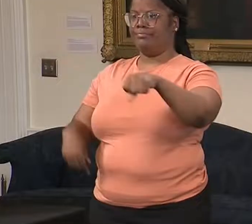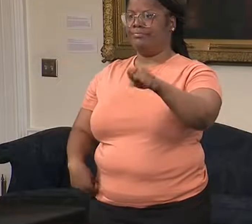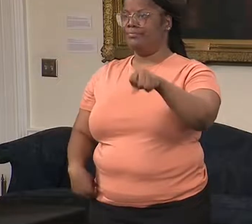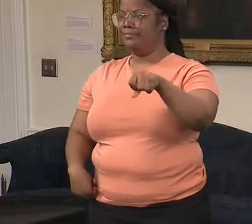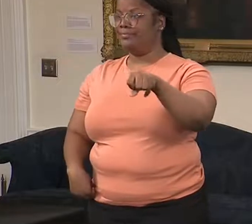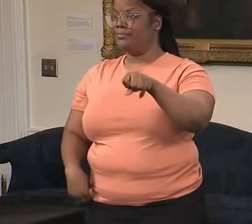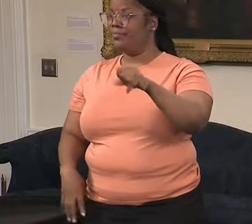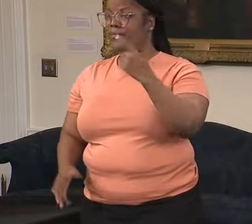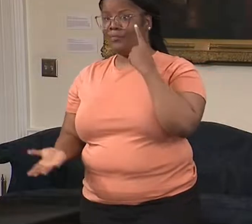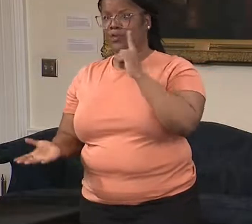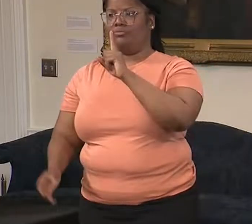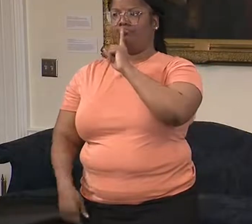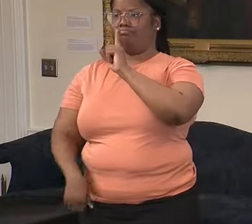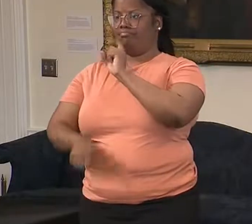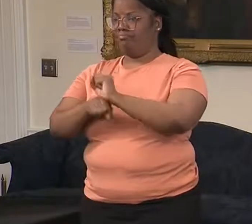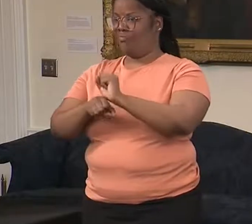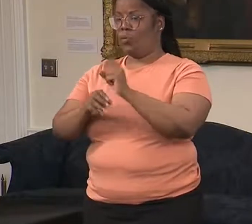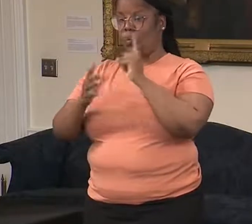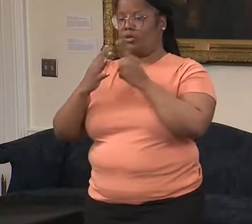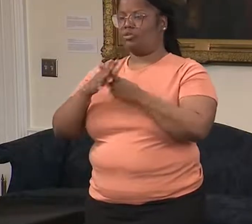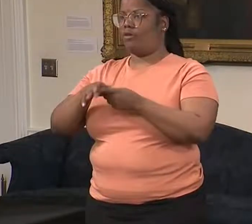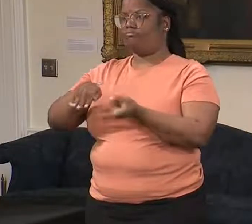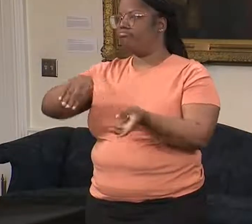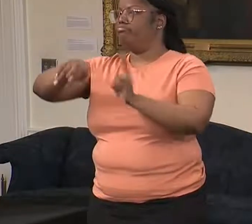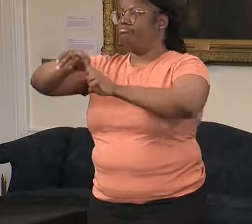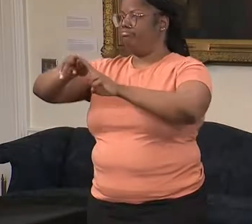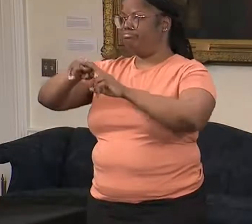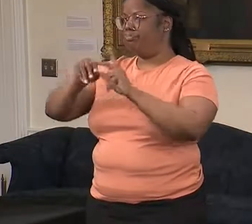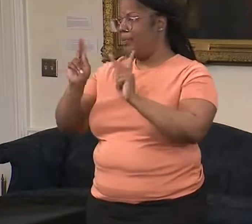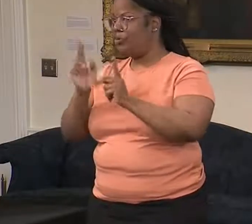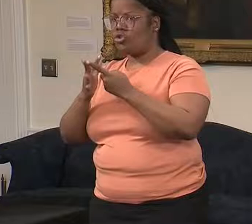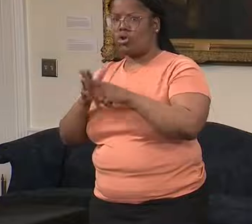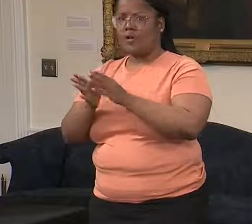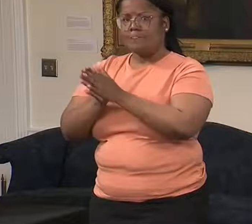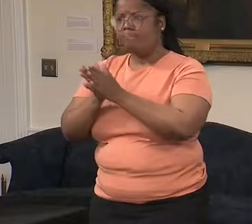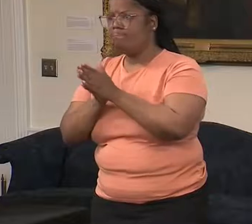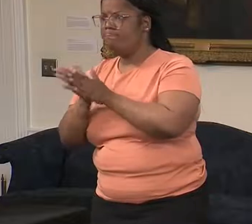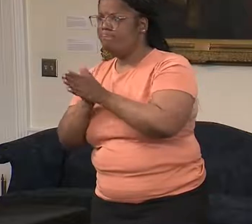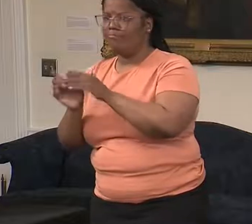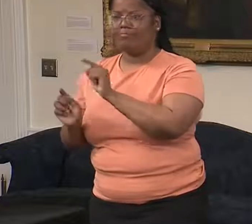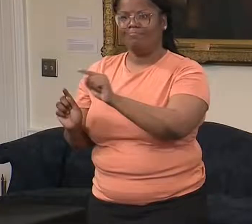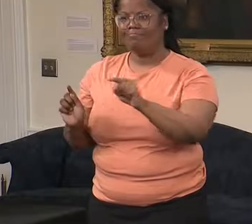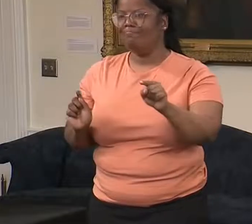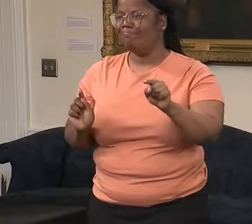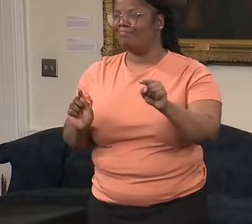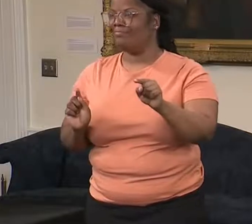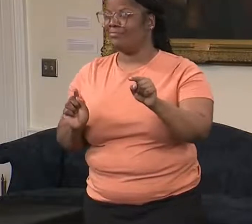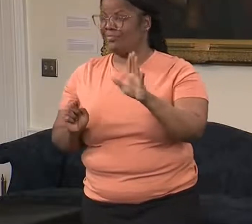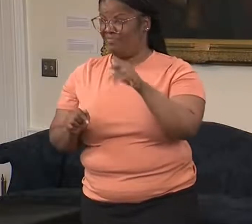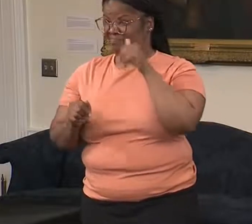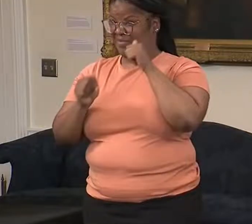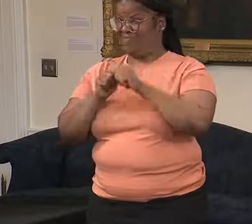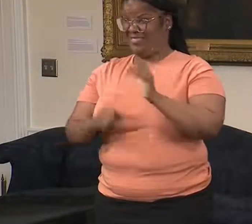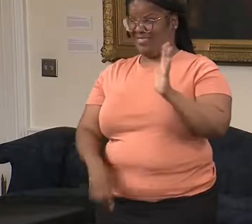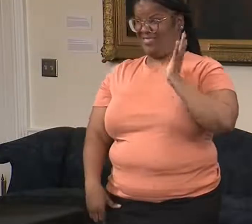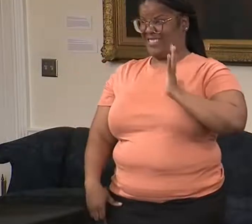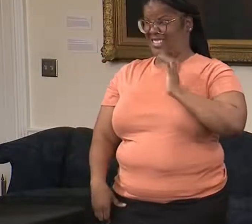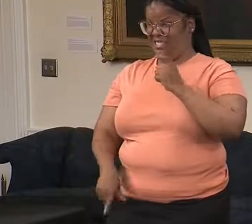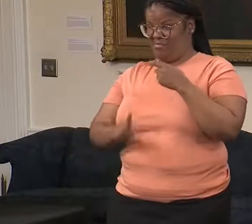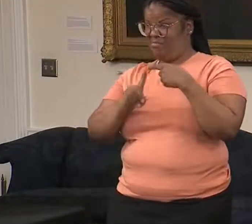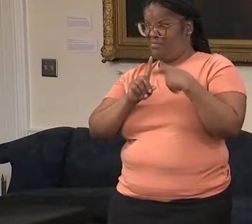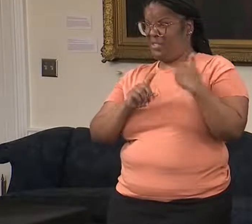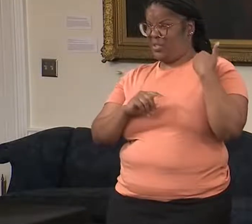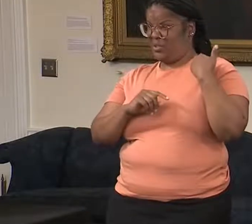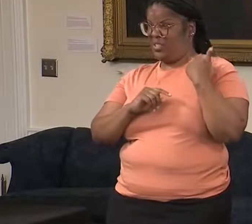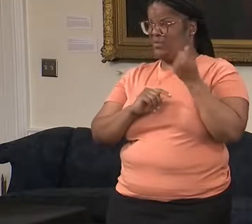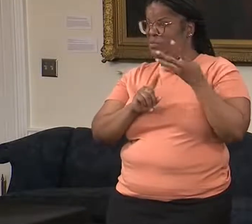and I've said this since January that for January and February it was like, why can't we get enough vaccines? Why can't